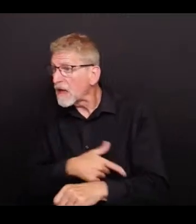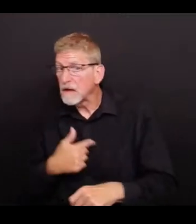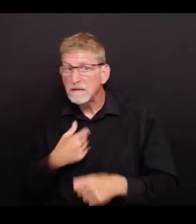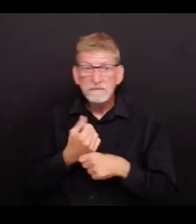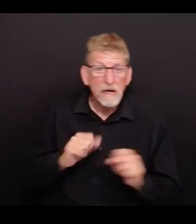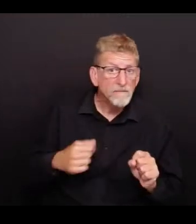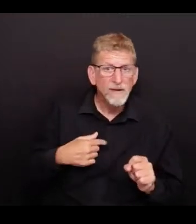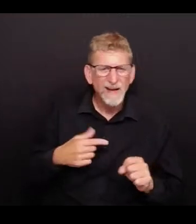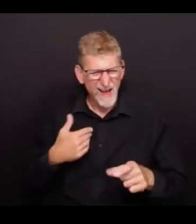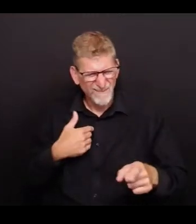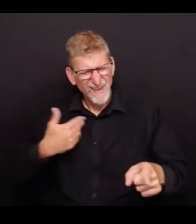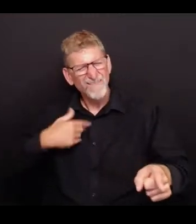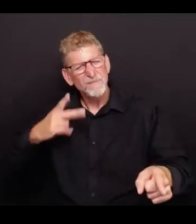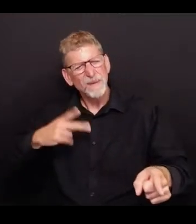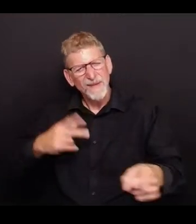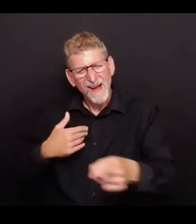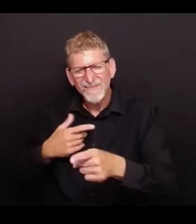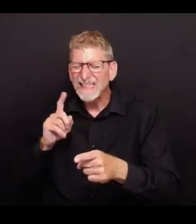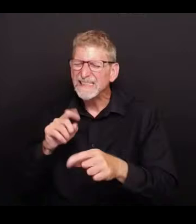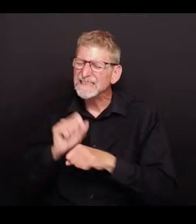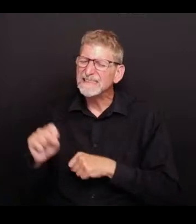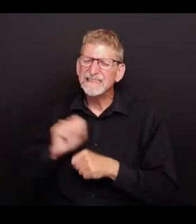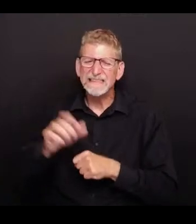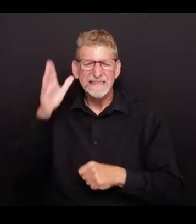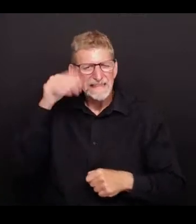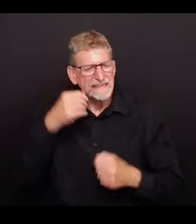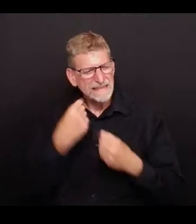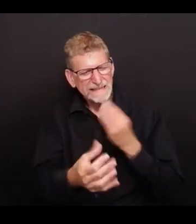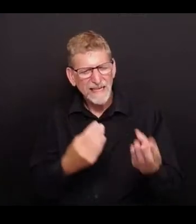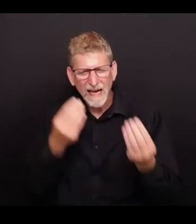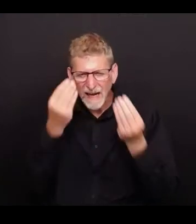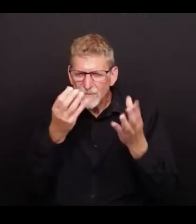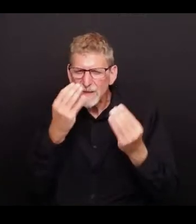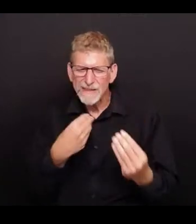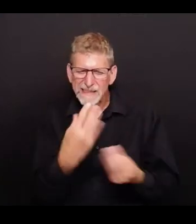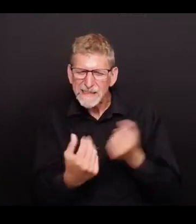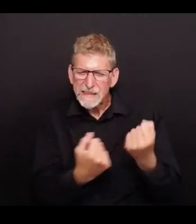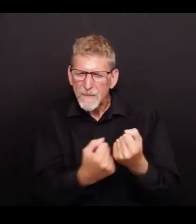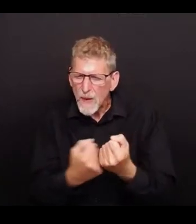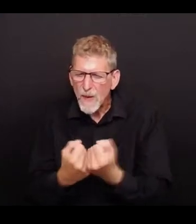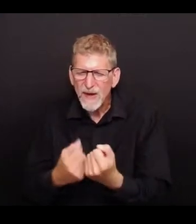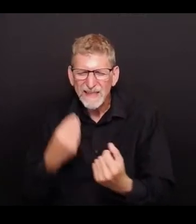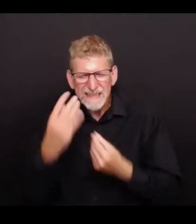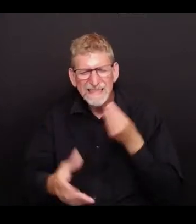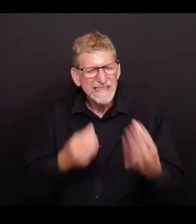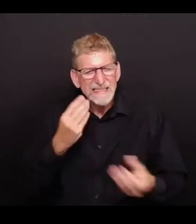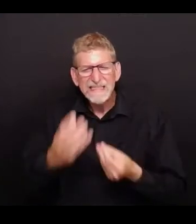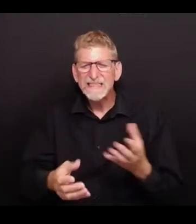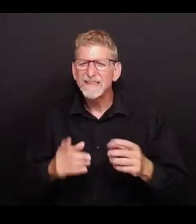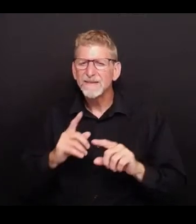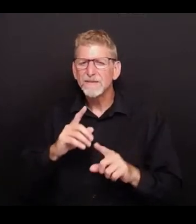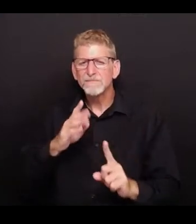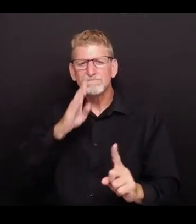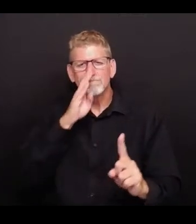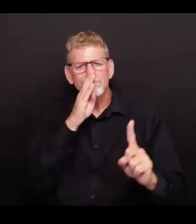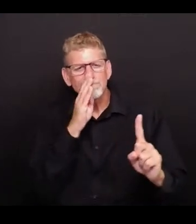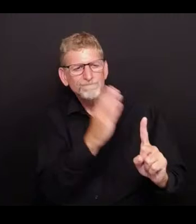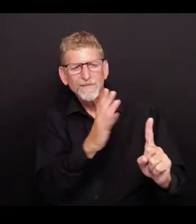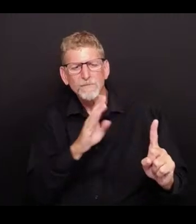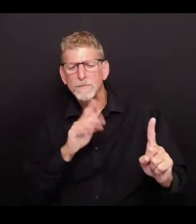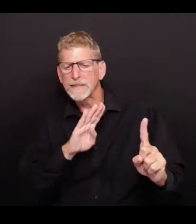on where we need to be targeting information through trusted messengers. And so